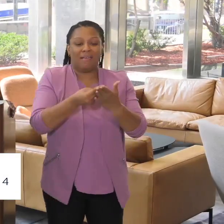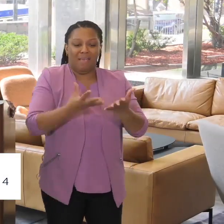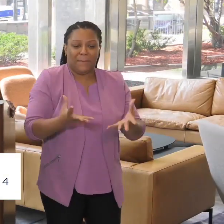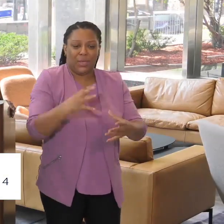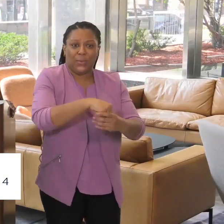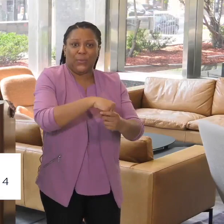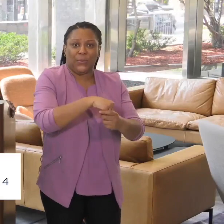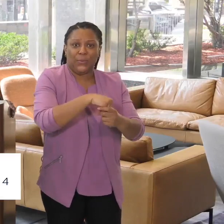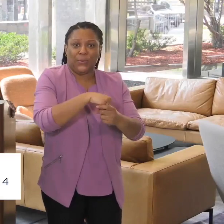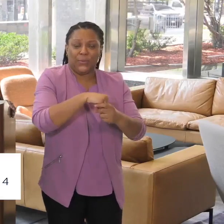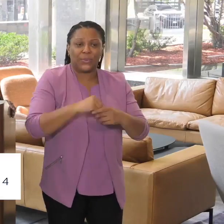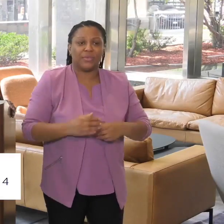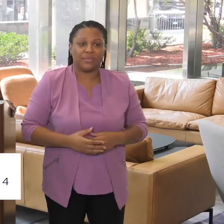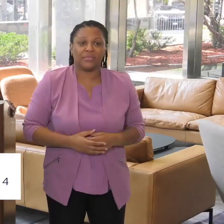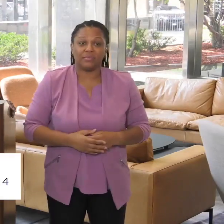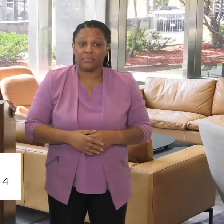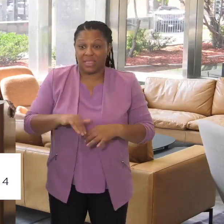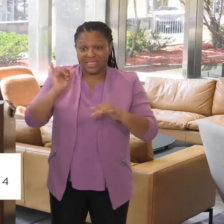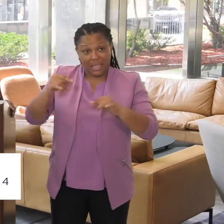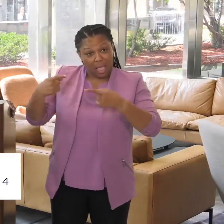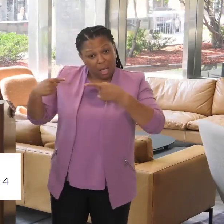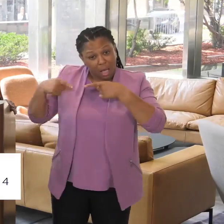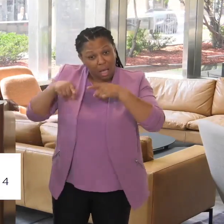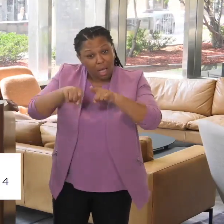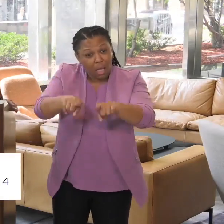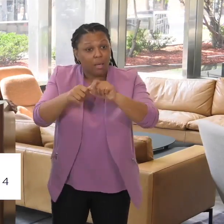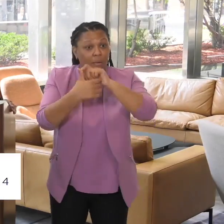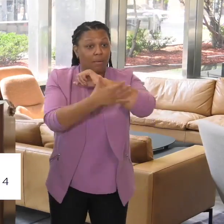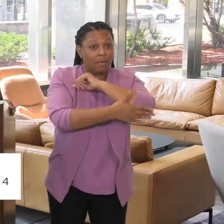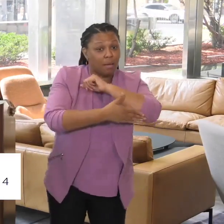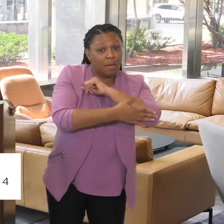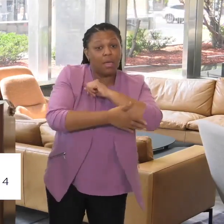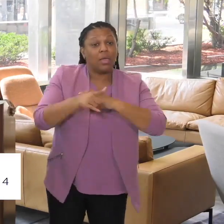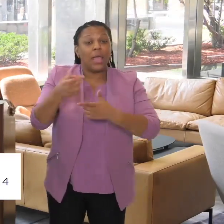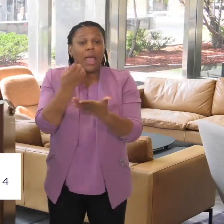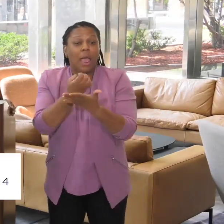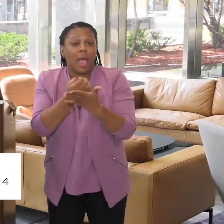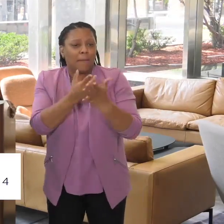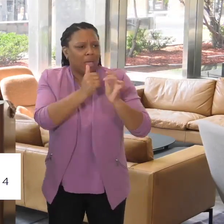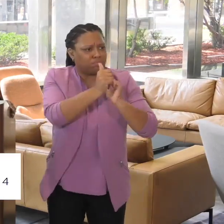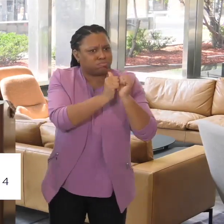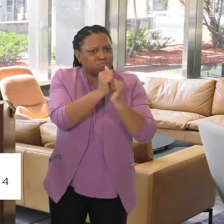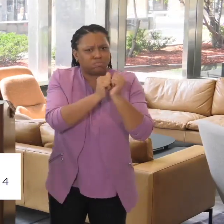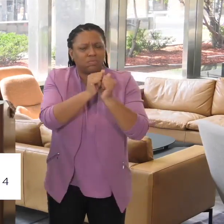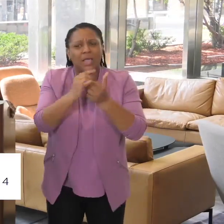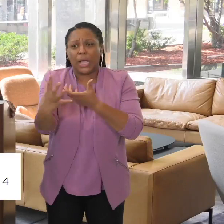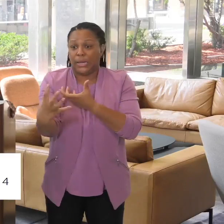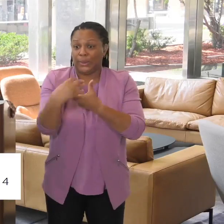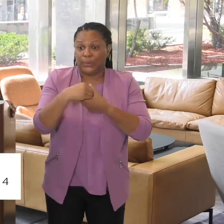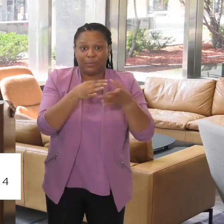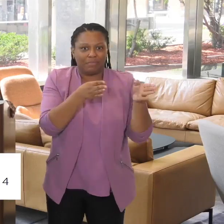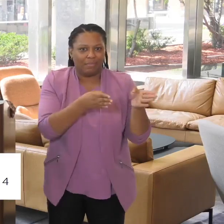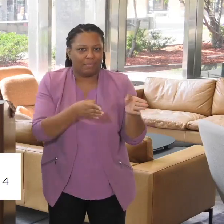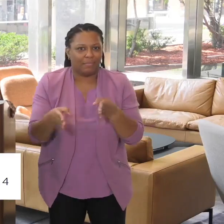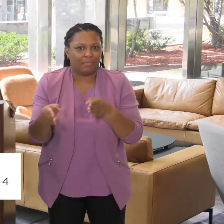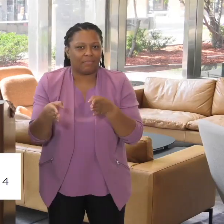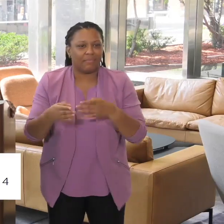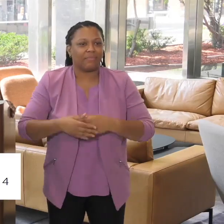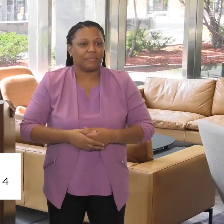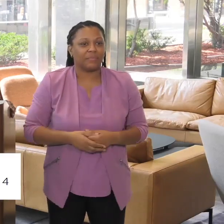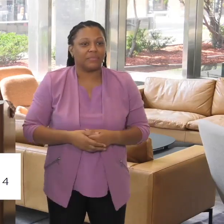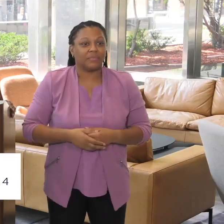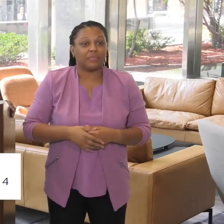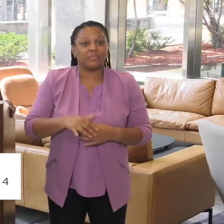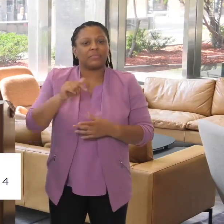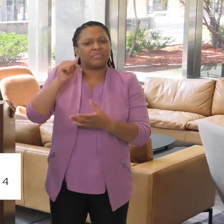our county's economic competitiveness and inclusion plan. Investing in learn and earn